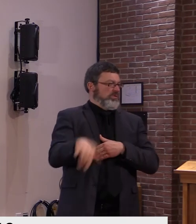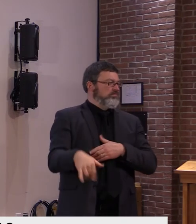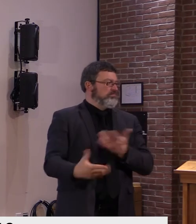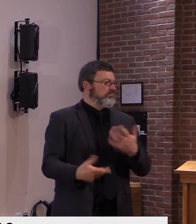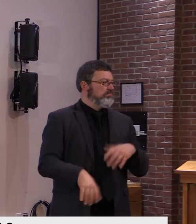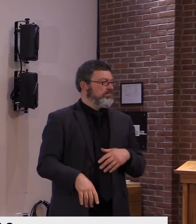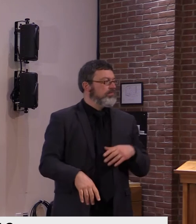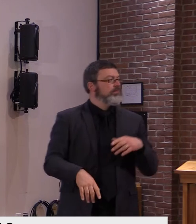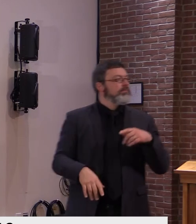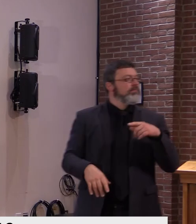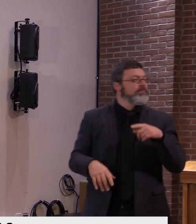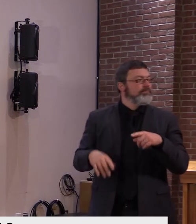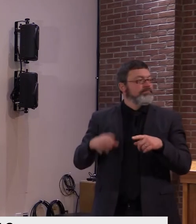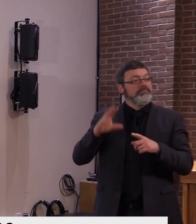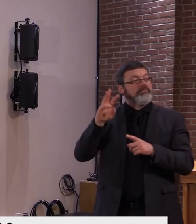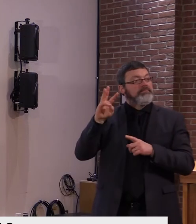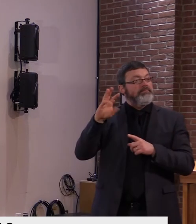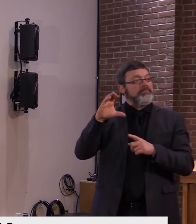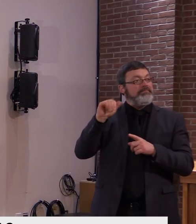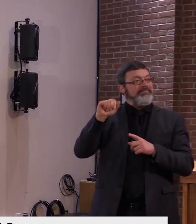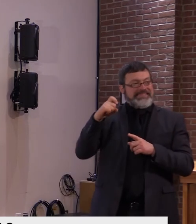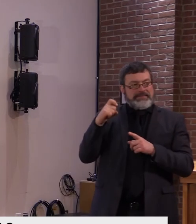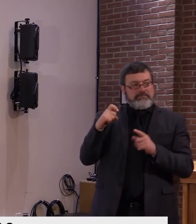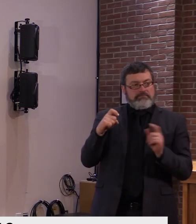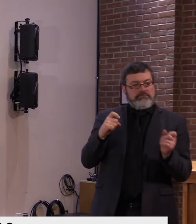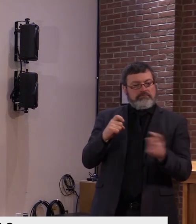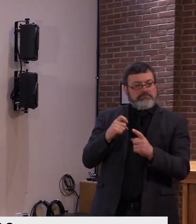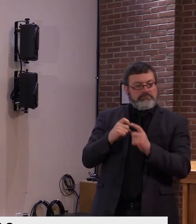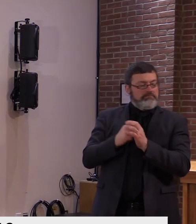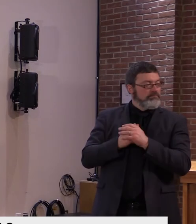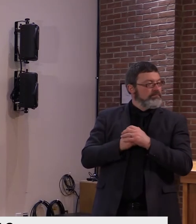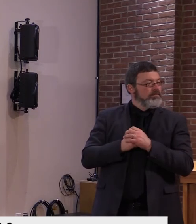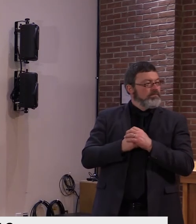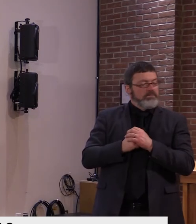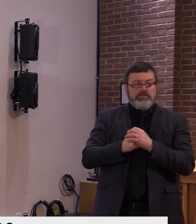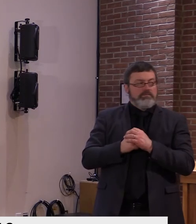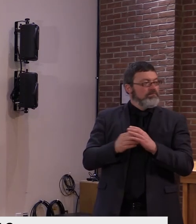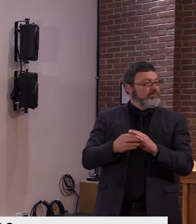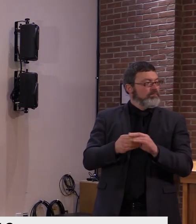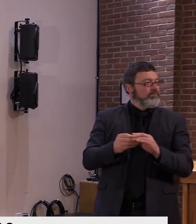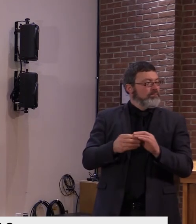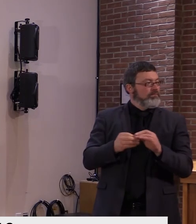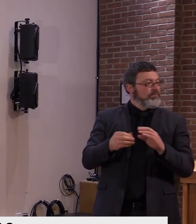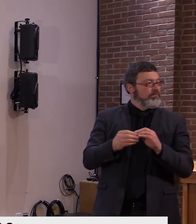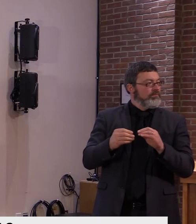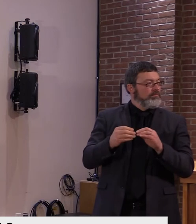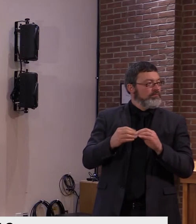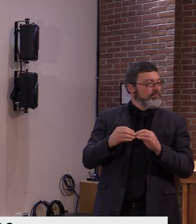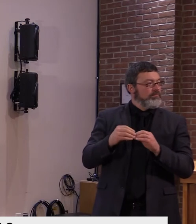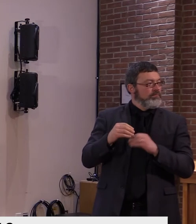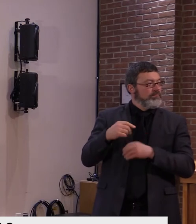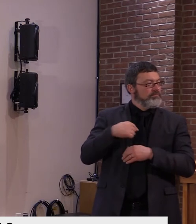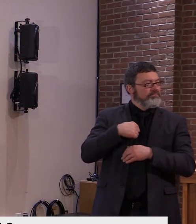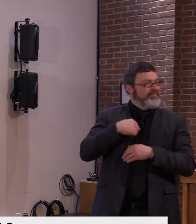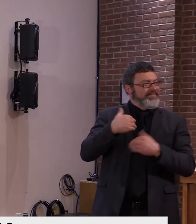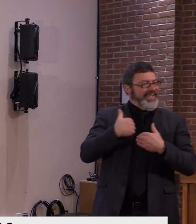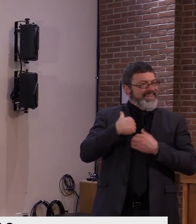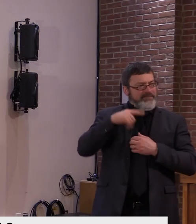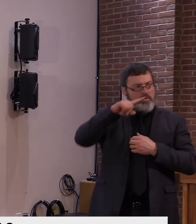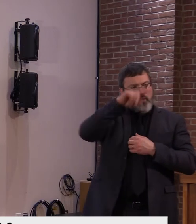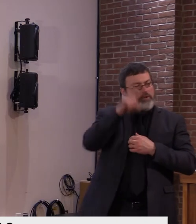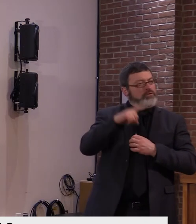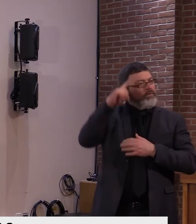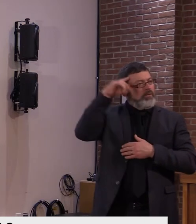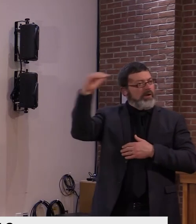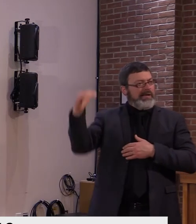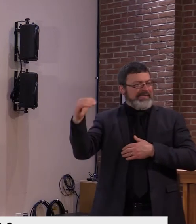Avery, WCIX. My question is for Secretary Smith. We're wondering if we could get an update on the housing of